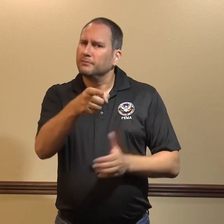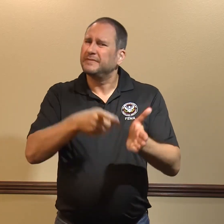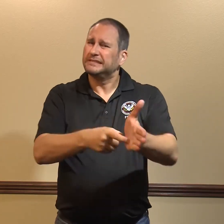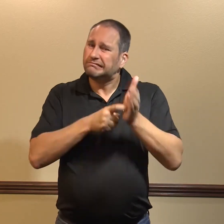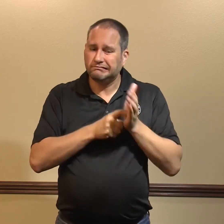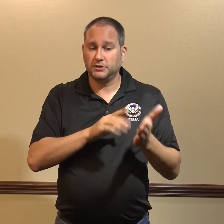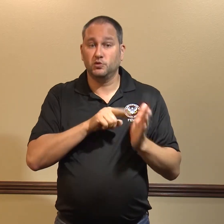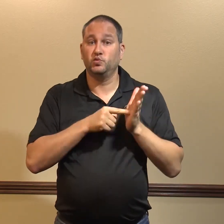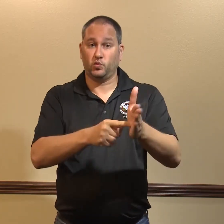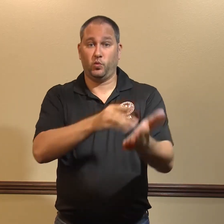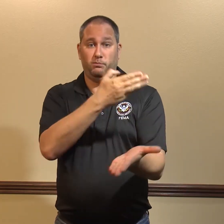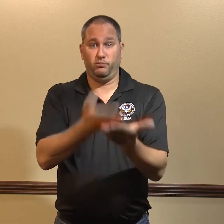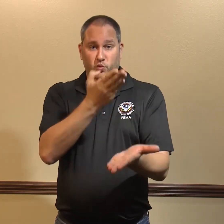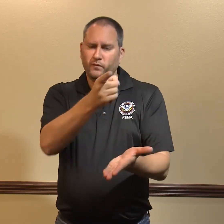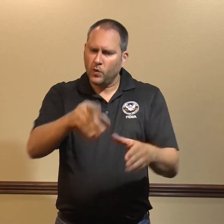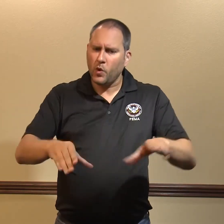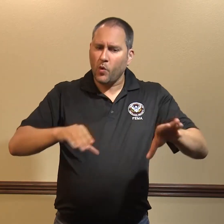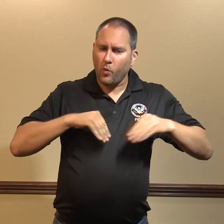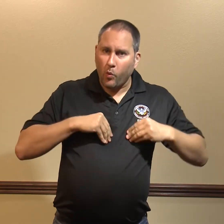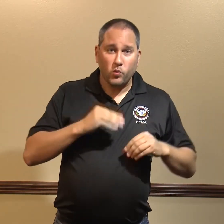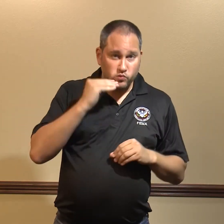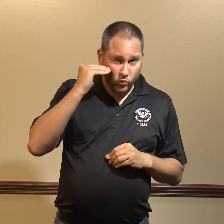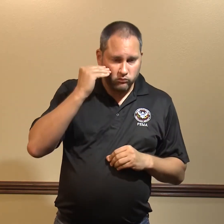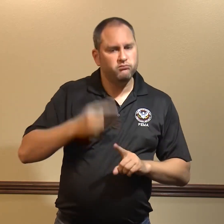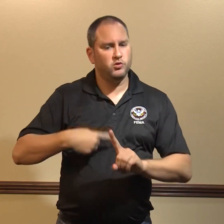proof of ownership or occupancy.